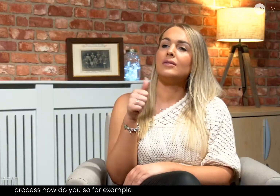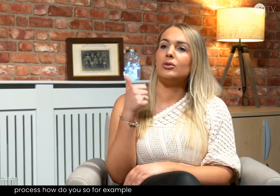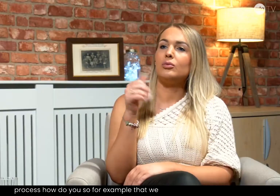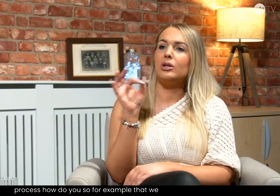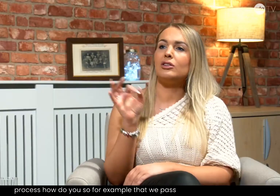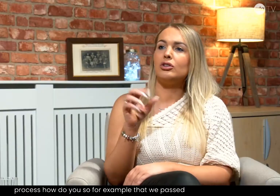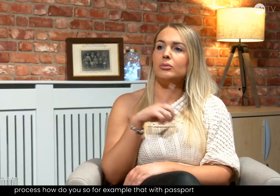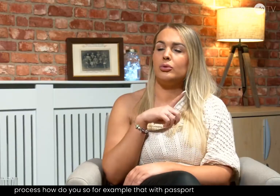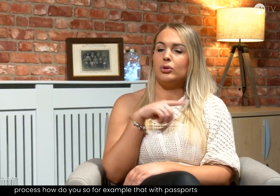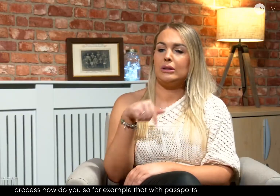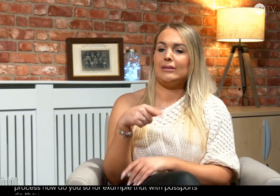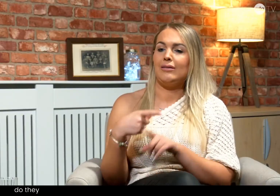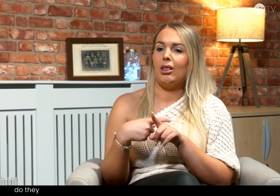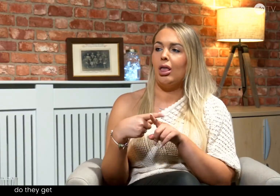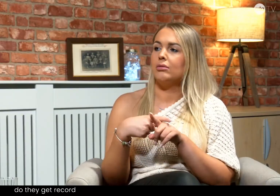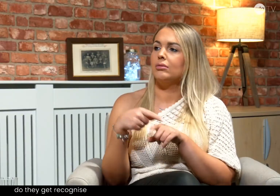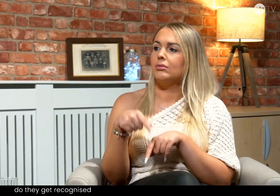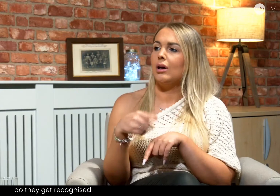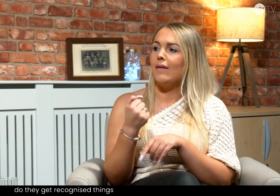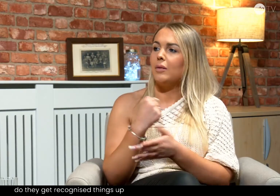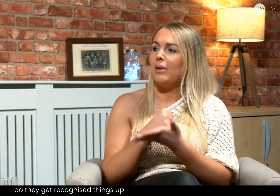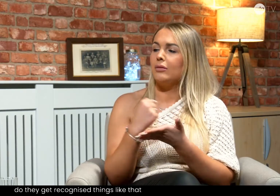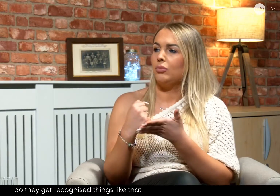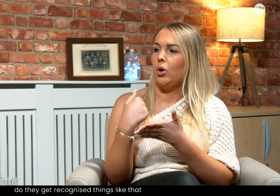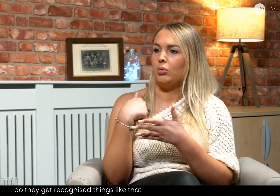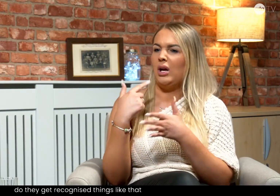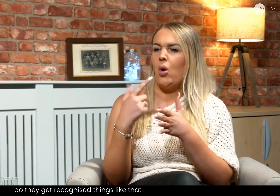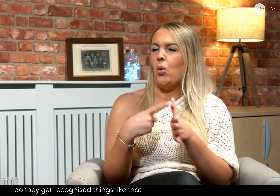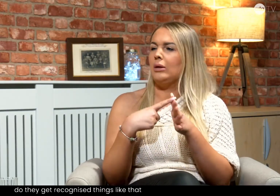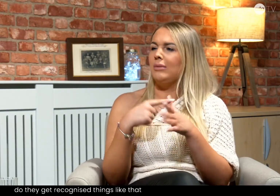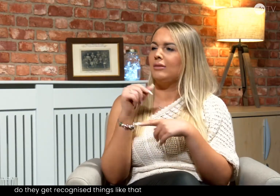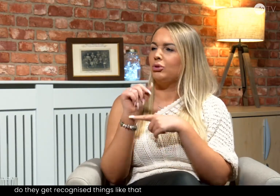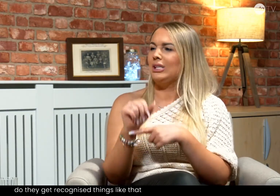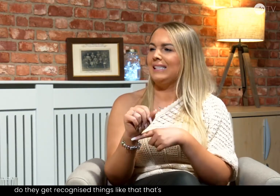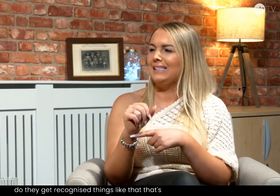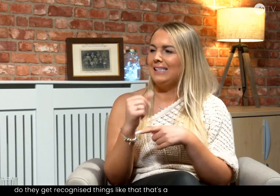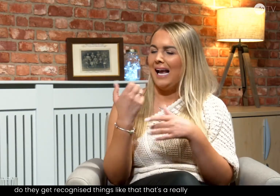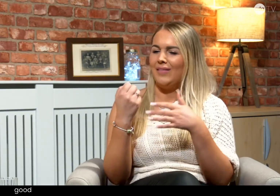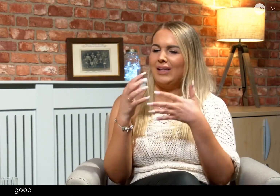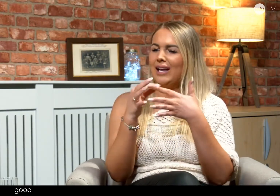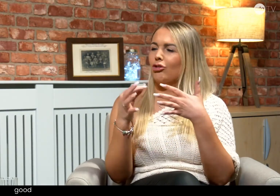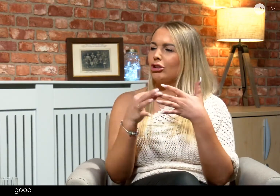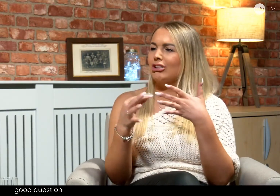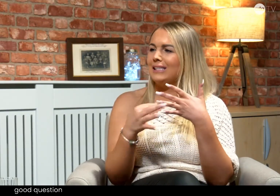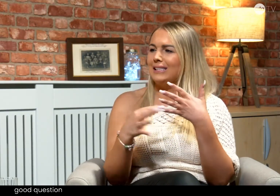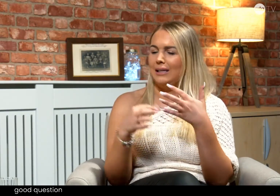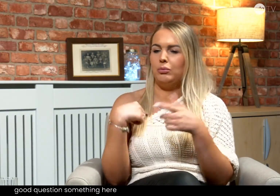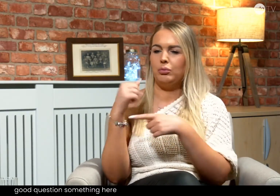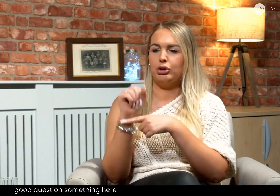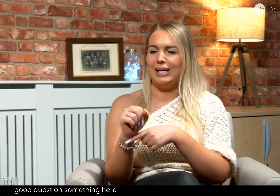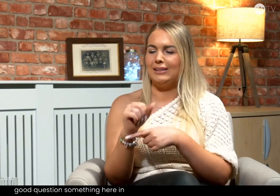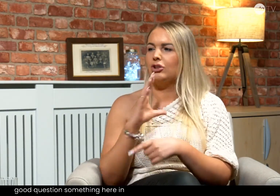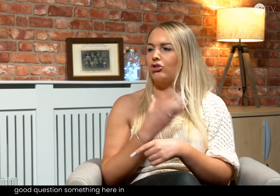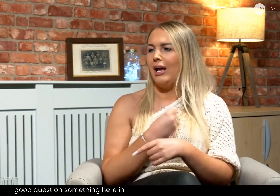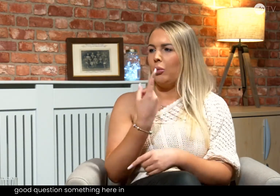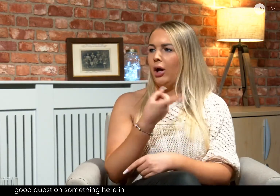recognised, things like that? That's a really good question, because obviously here in England, we have passports, so we